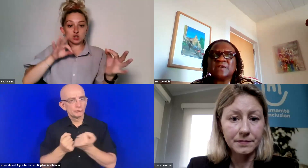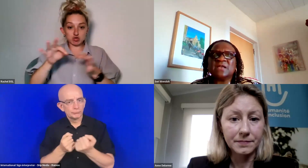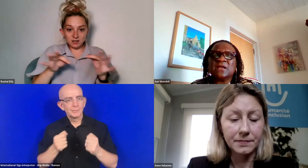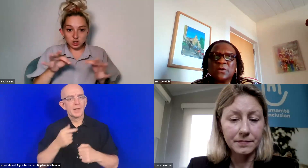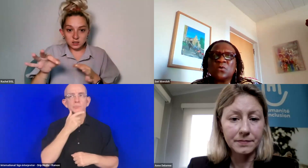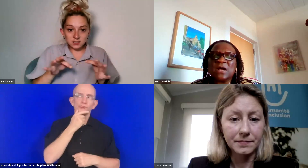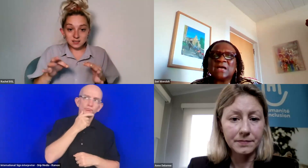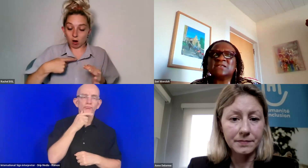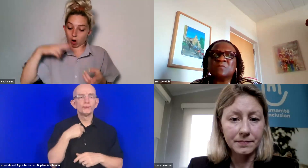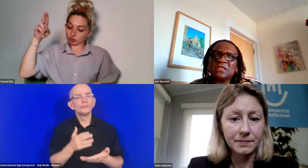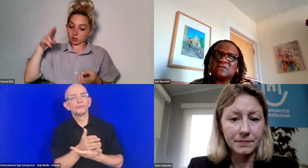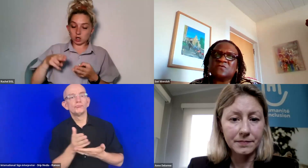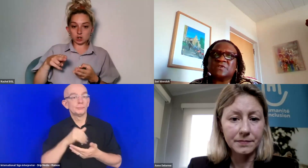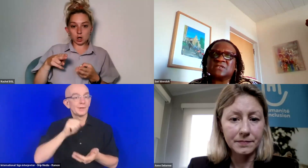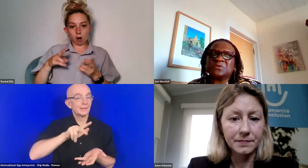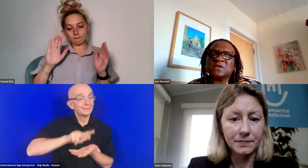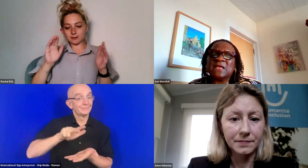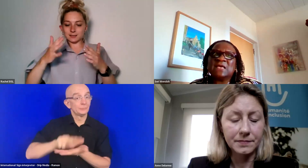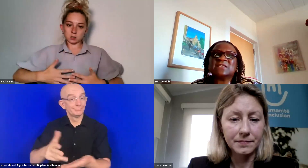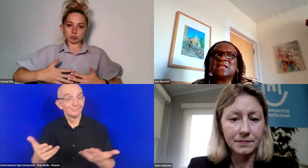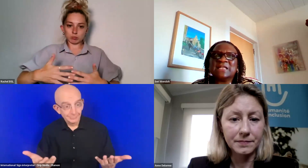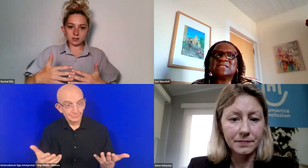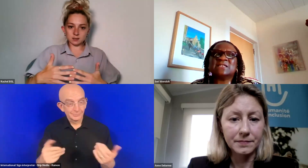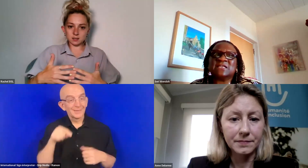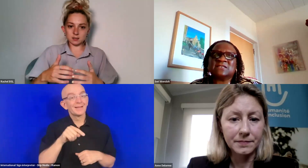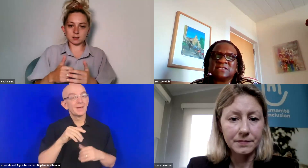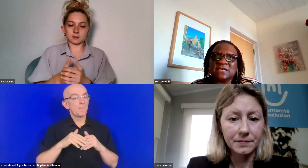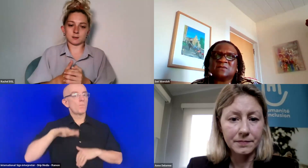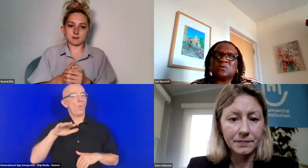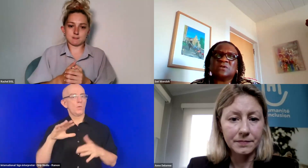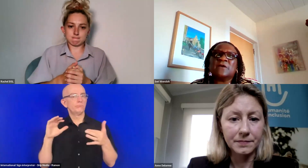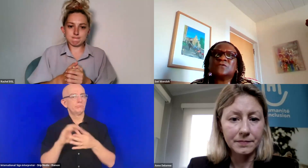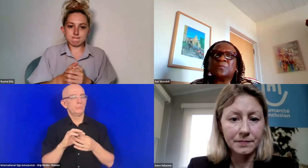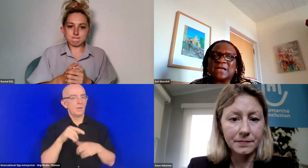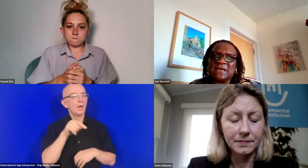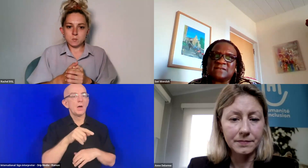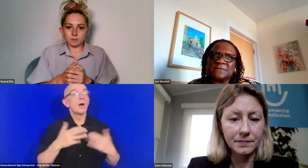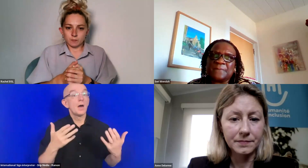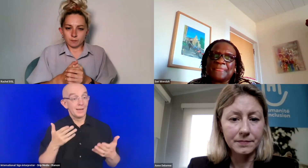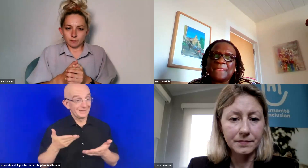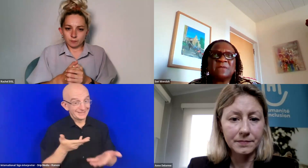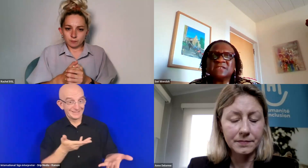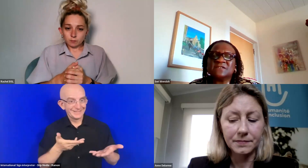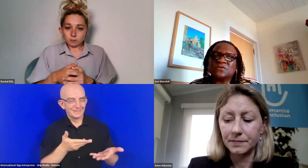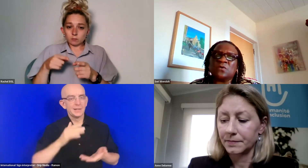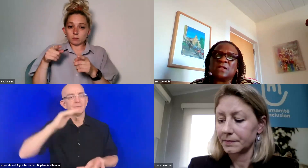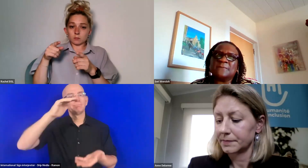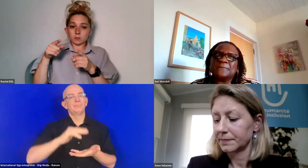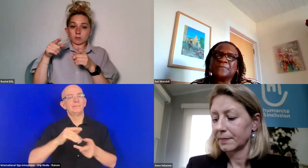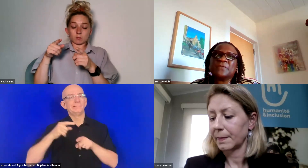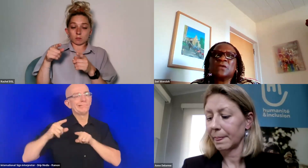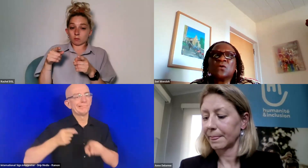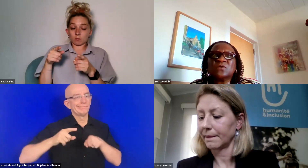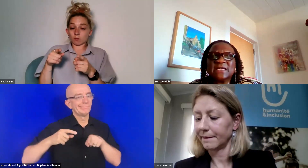by offering long-acting methods of contraception that are less detectable to partners. But this is not